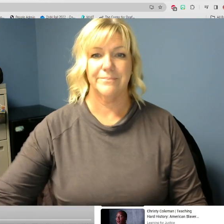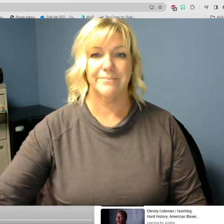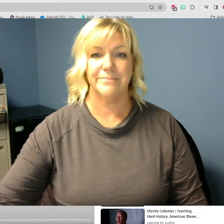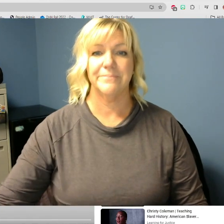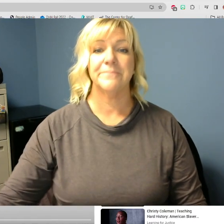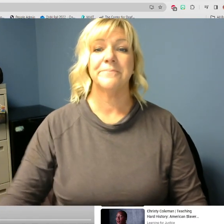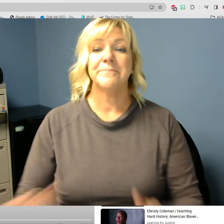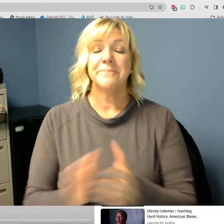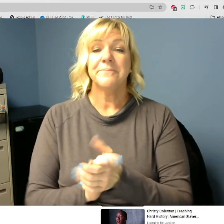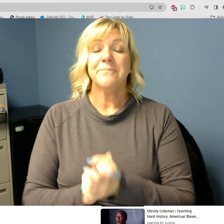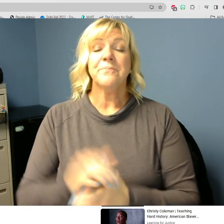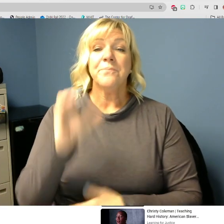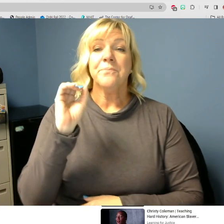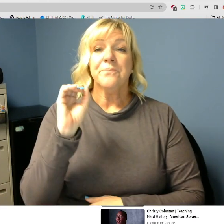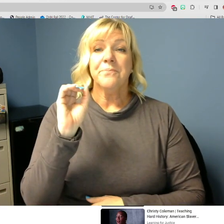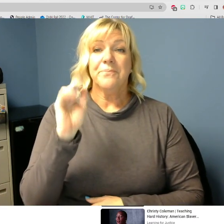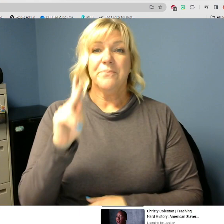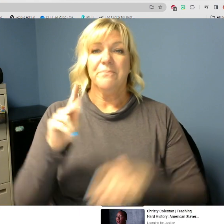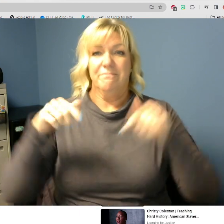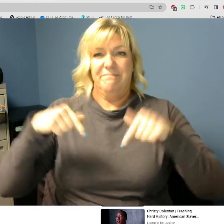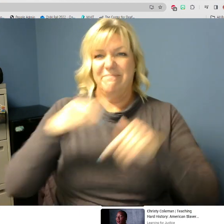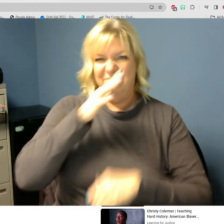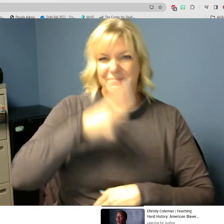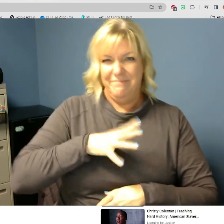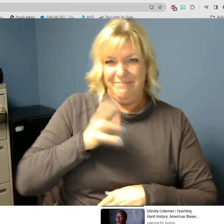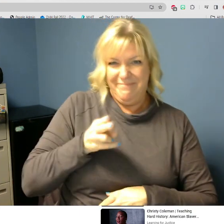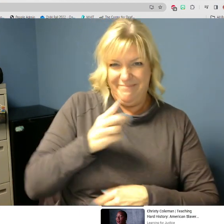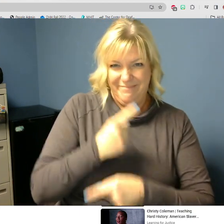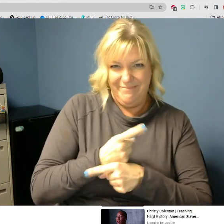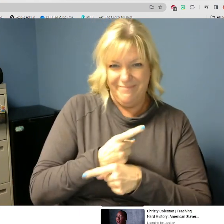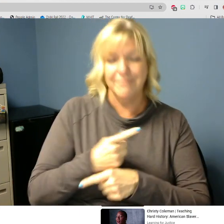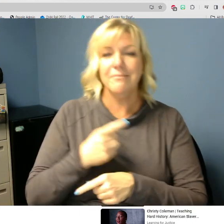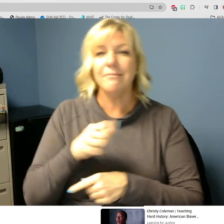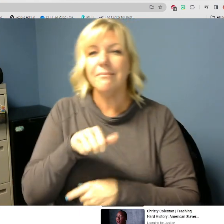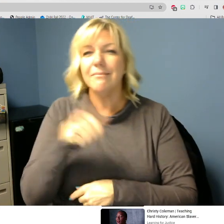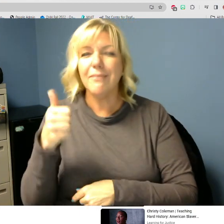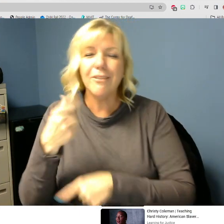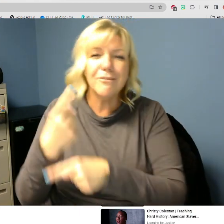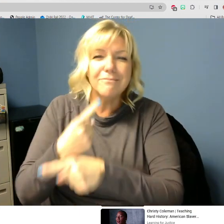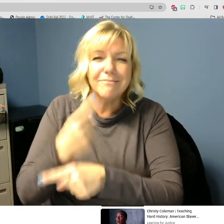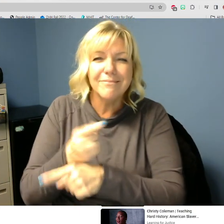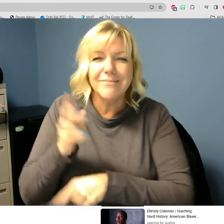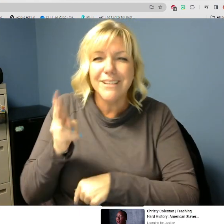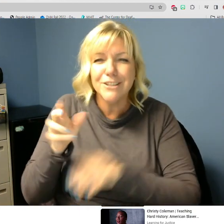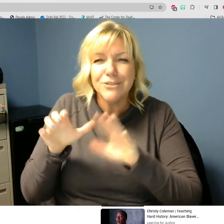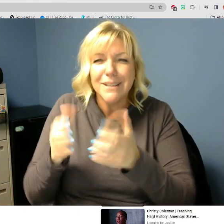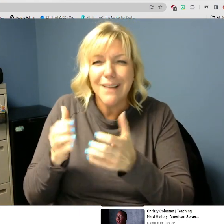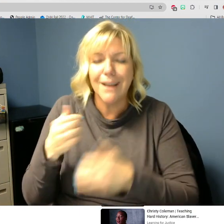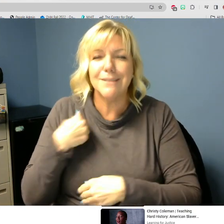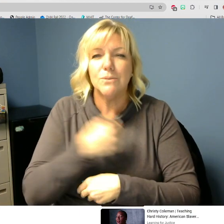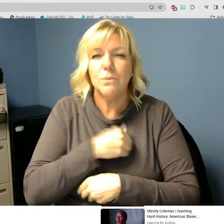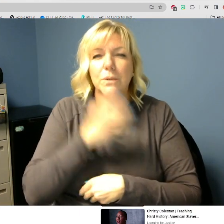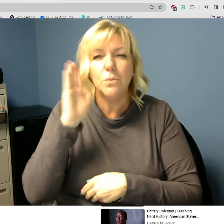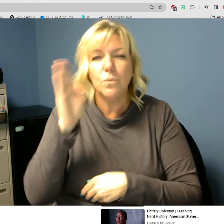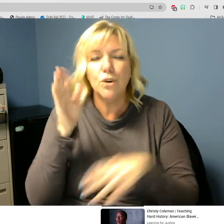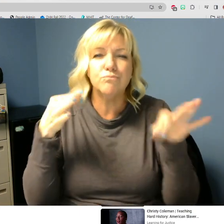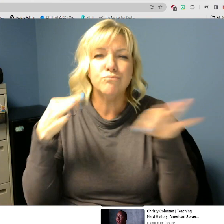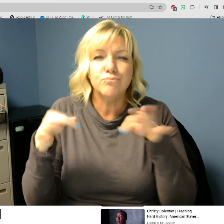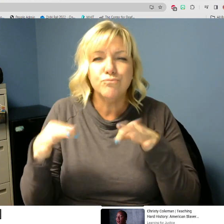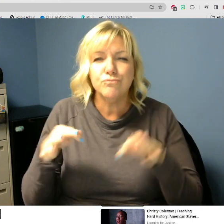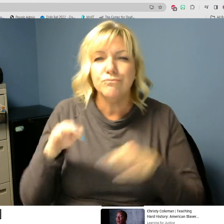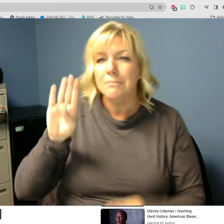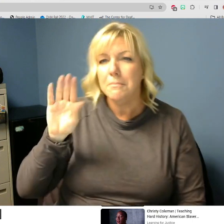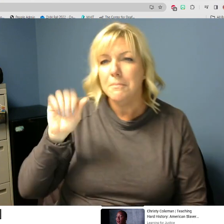All right. In a traditional U.S. history class, we would use Bacon's Rebellion to